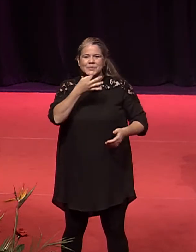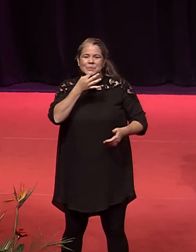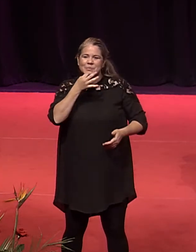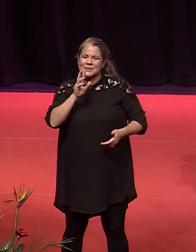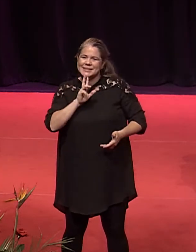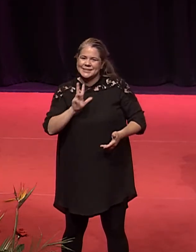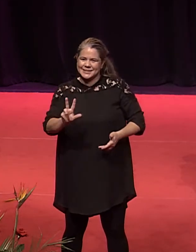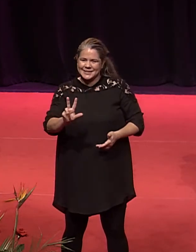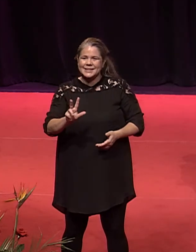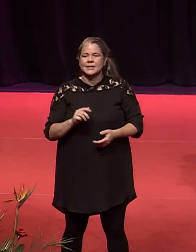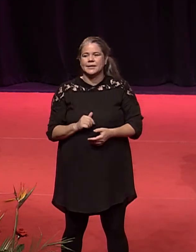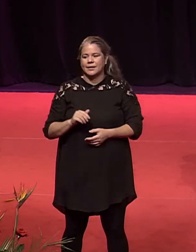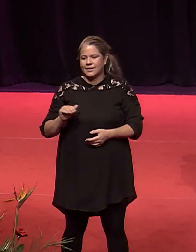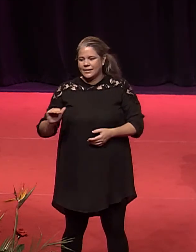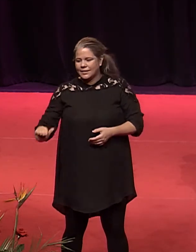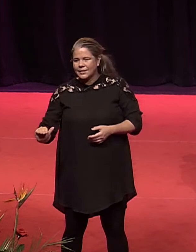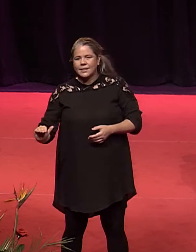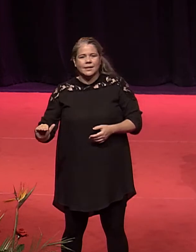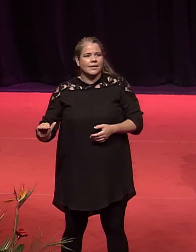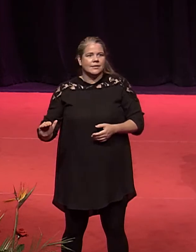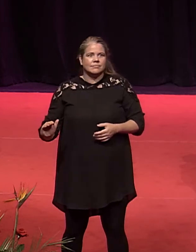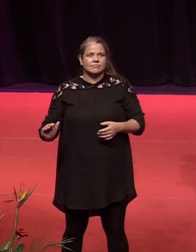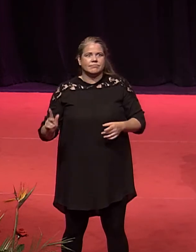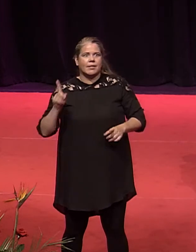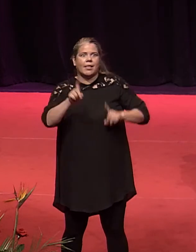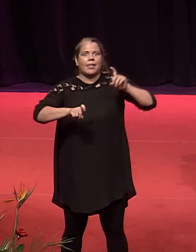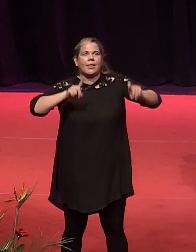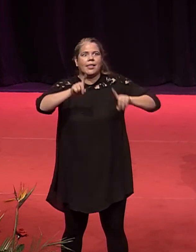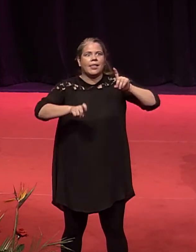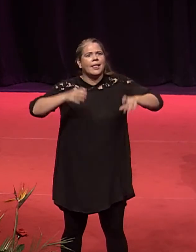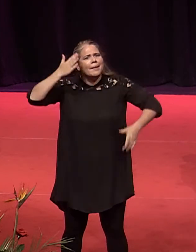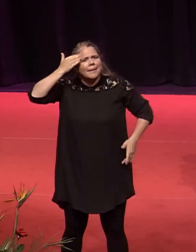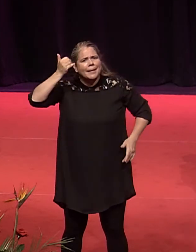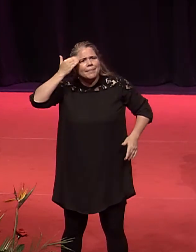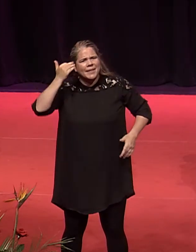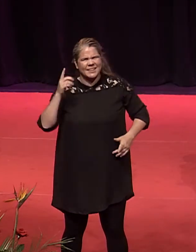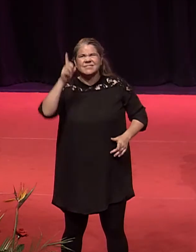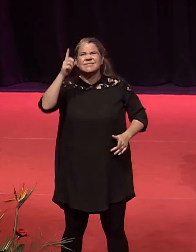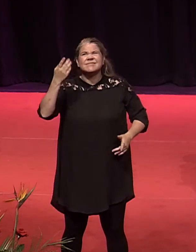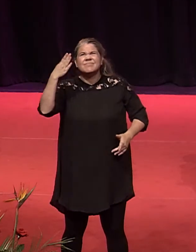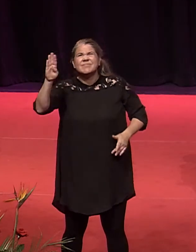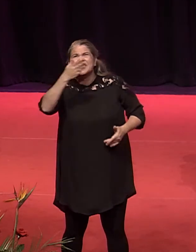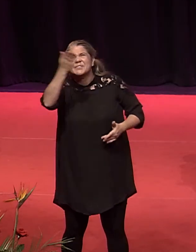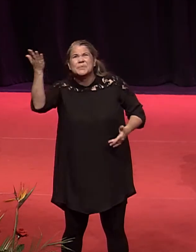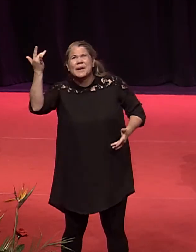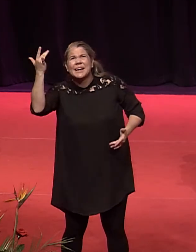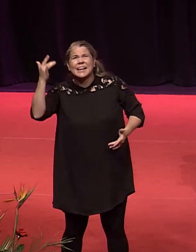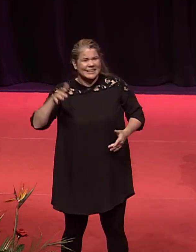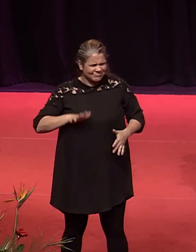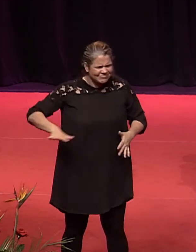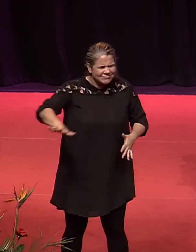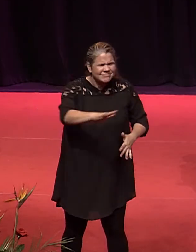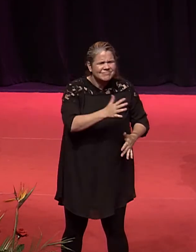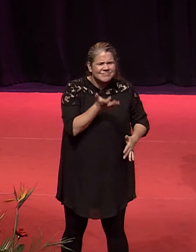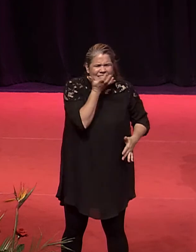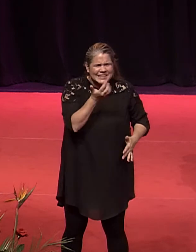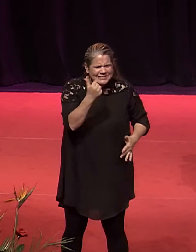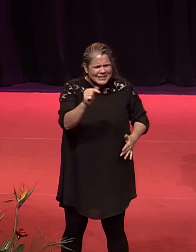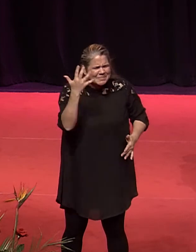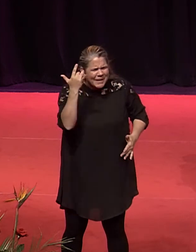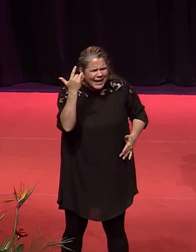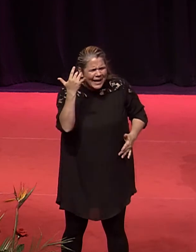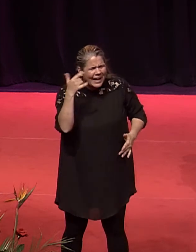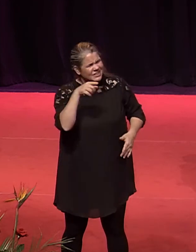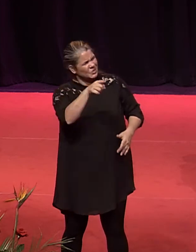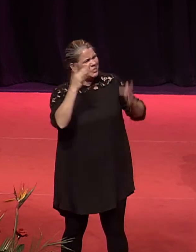3. The questions never stop. Grandpa, why is the sky blue? Grandpa, why is the grass green? Grandpa, why do you keep rubbing